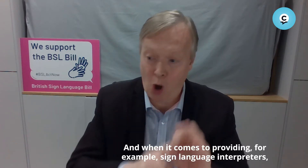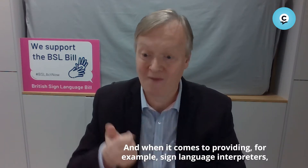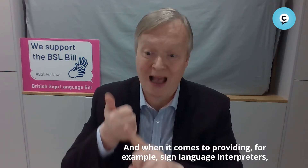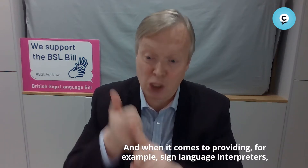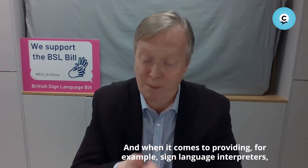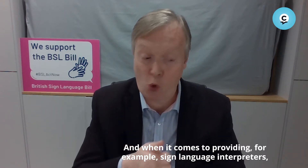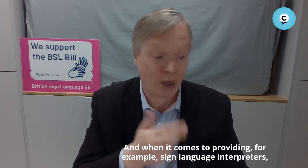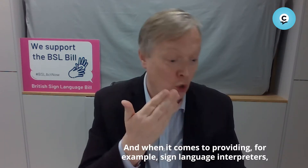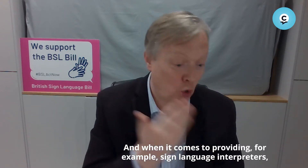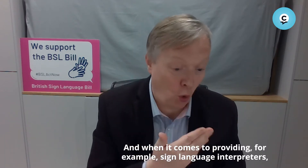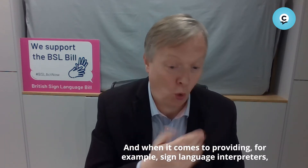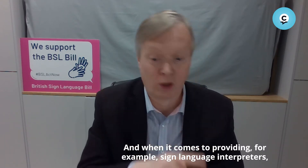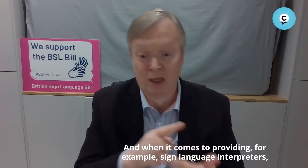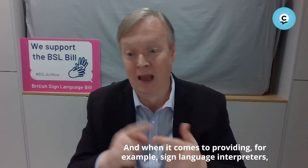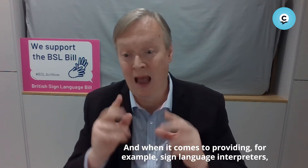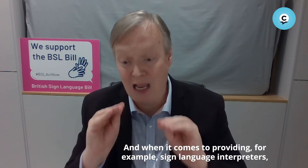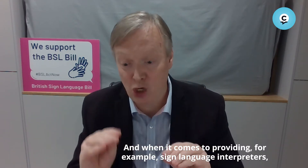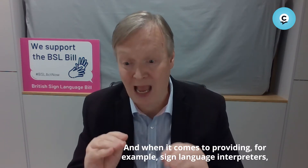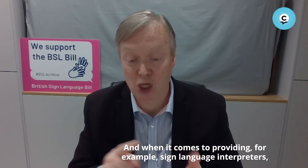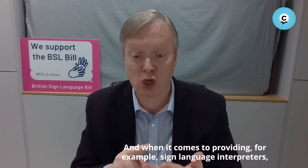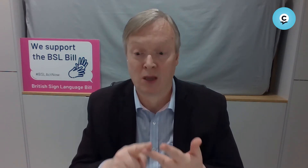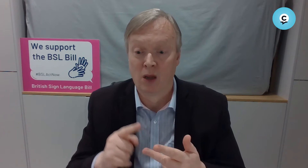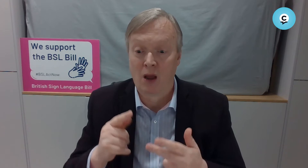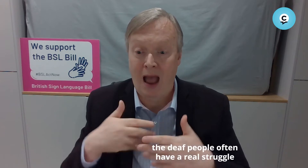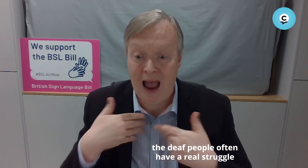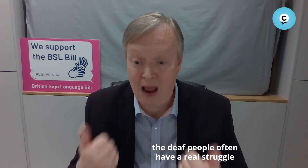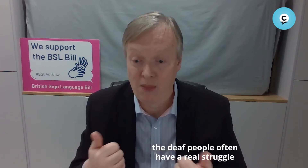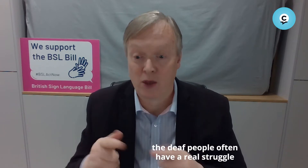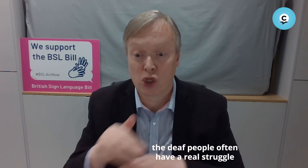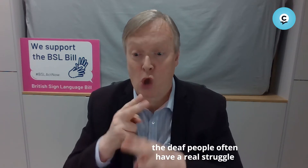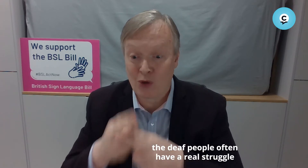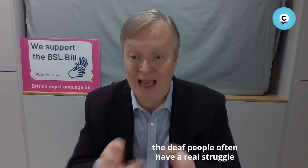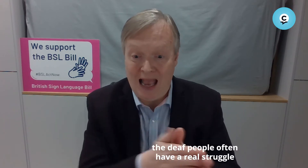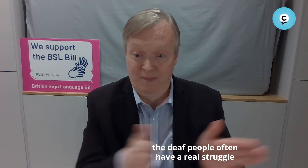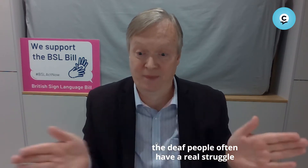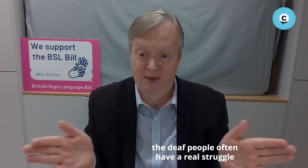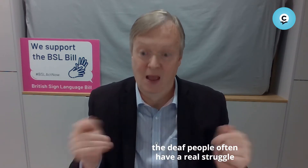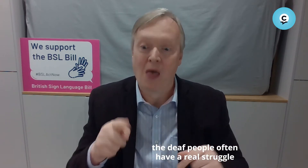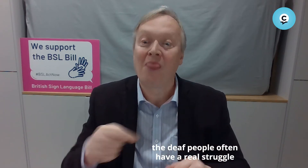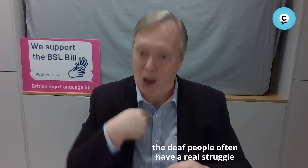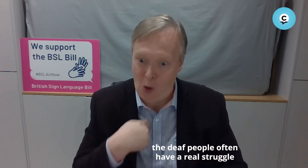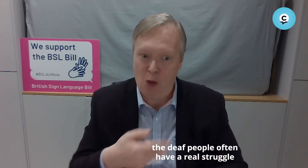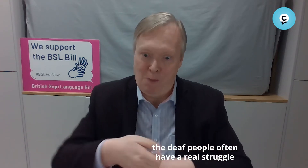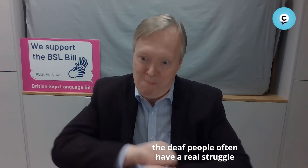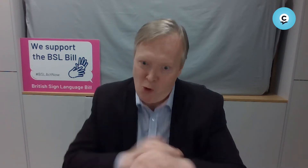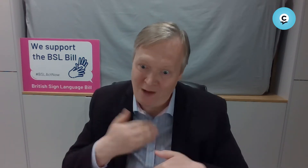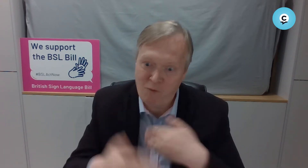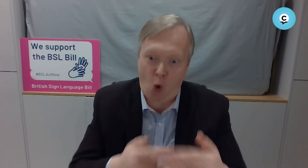when it comes to providing, for example, sign language interpreters, the deaf people often have a real struggle